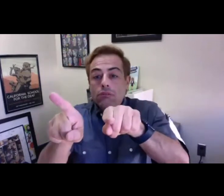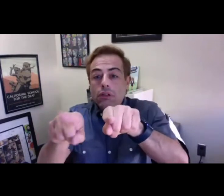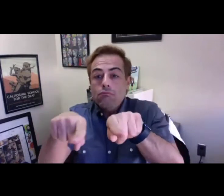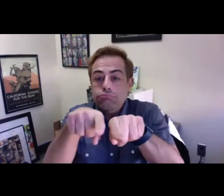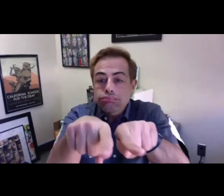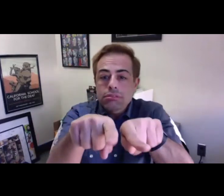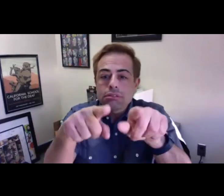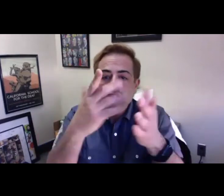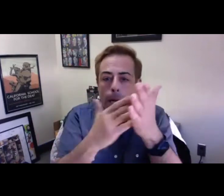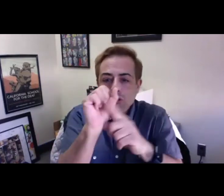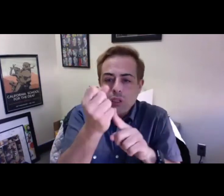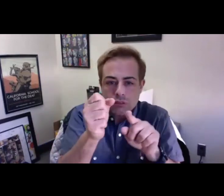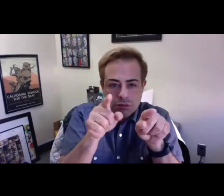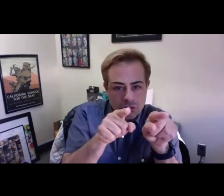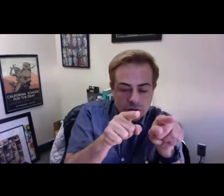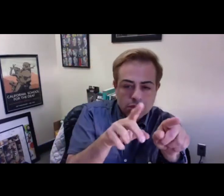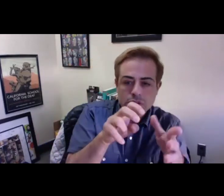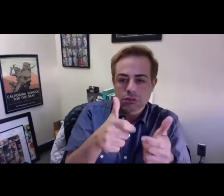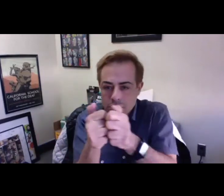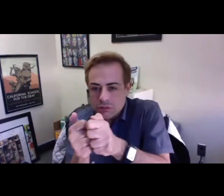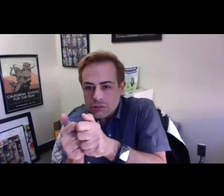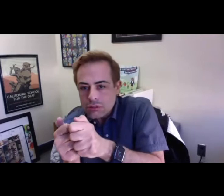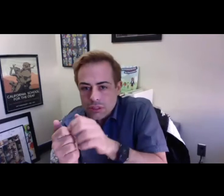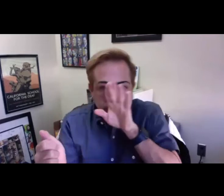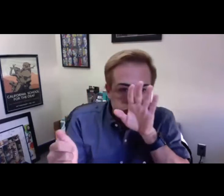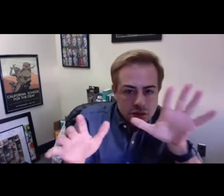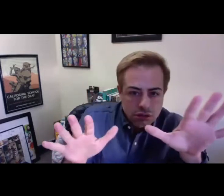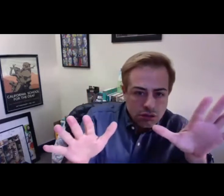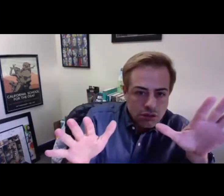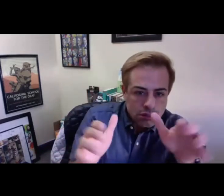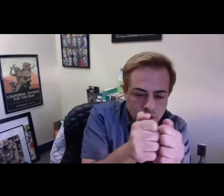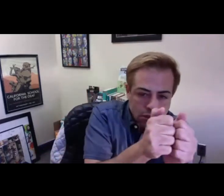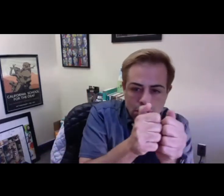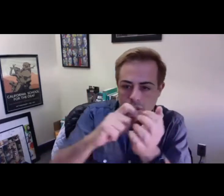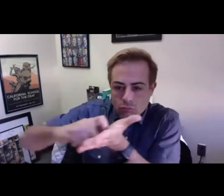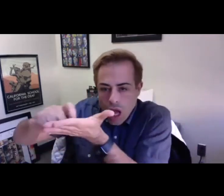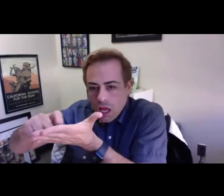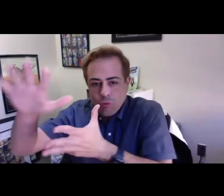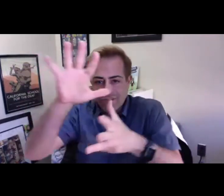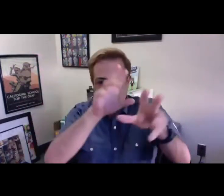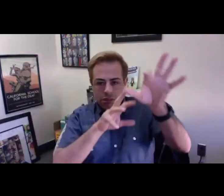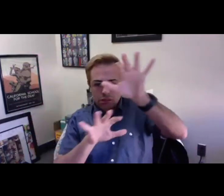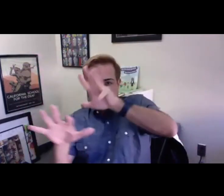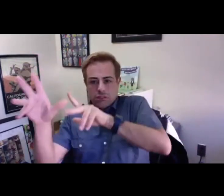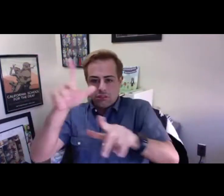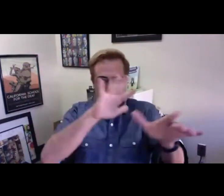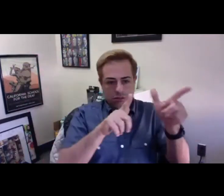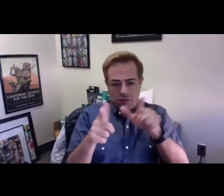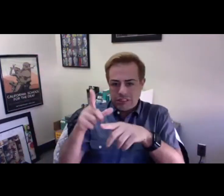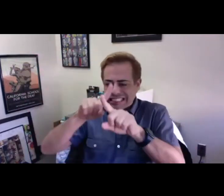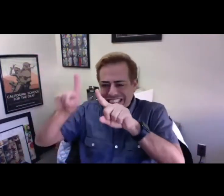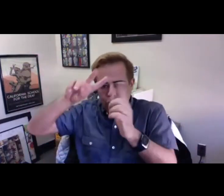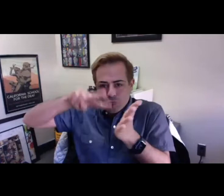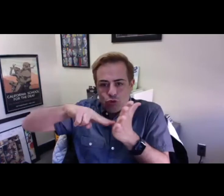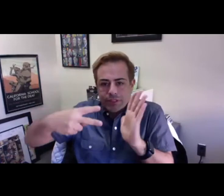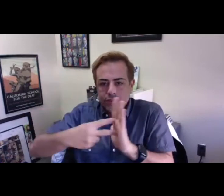We don't use two languages at the same time all the time. We may have some situations where we change, whether it's